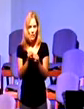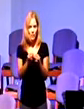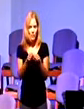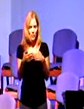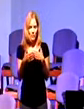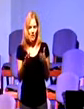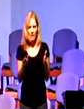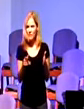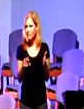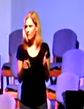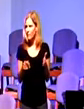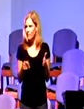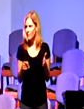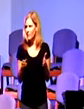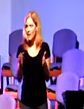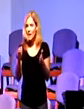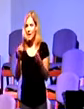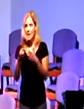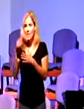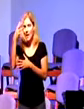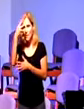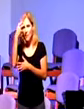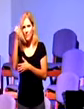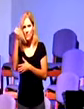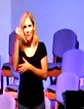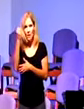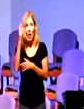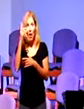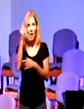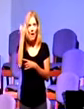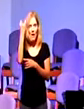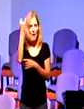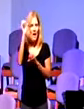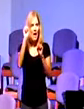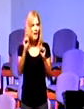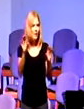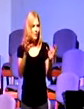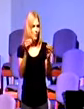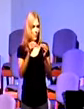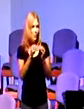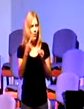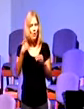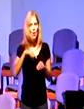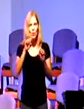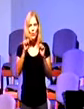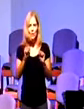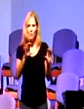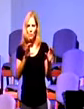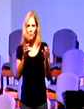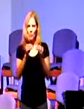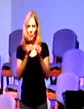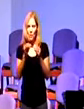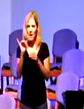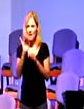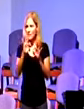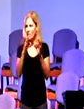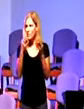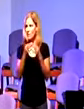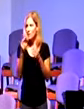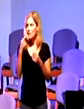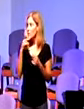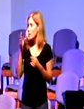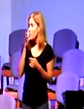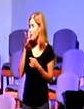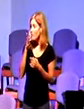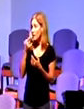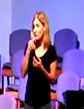shoebox. And that memory sparked the idea that I could do more, that we could do more as a family. So I turned to my mom and I